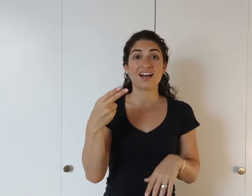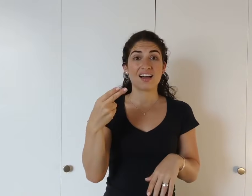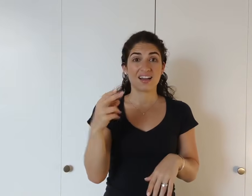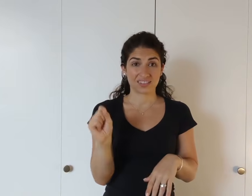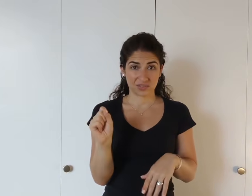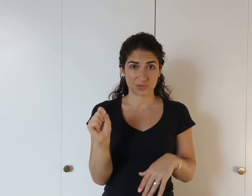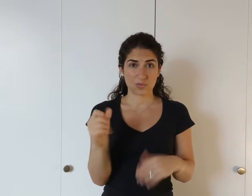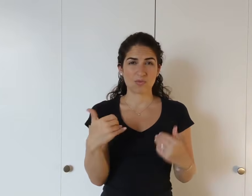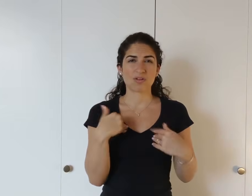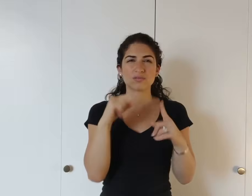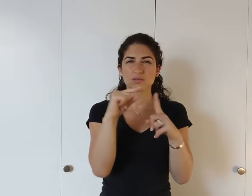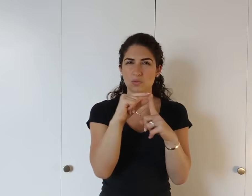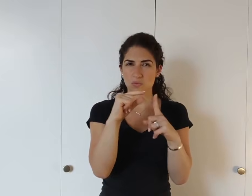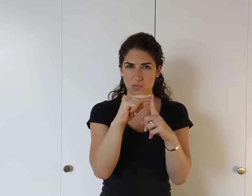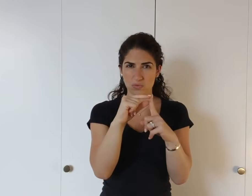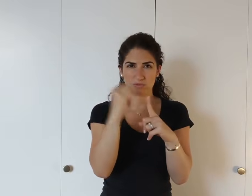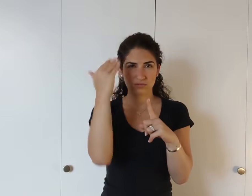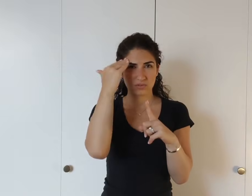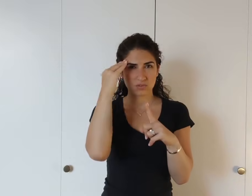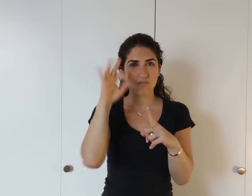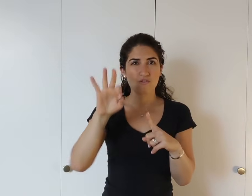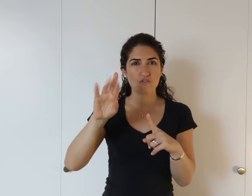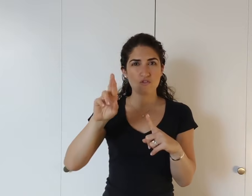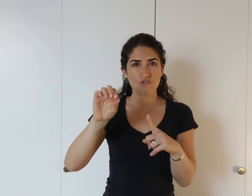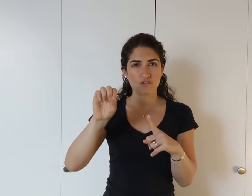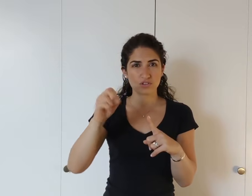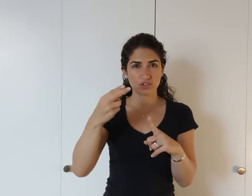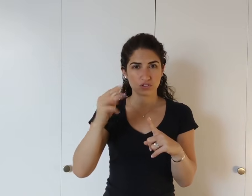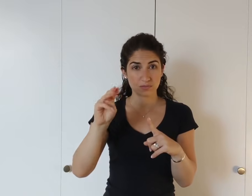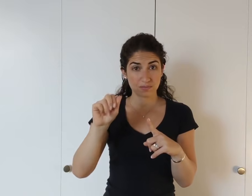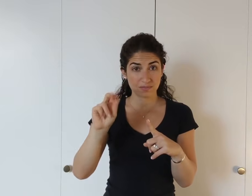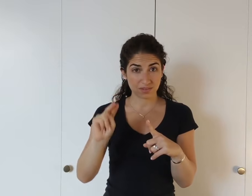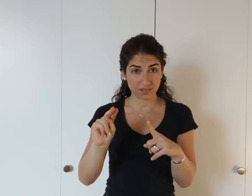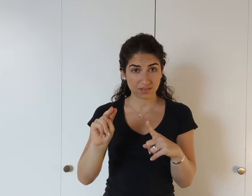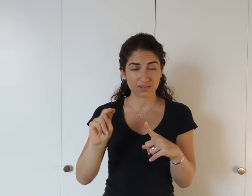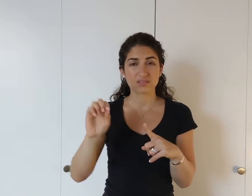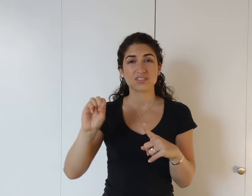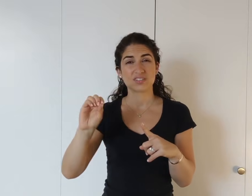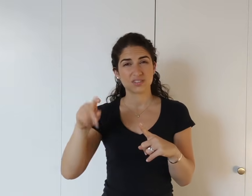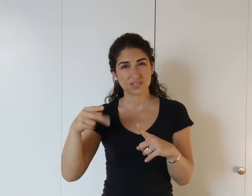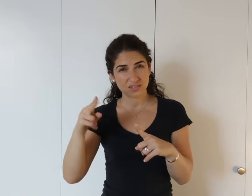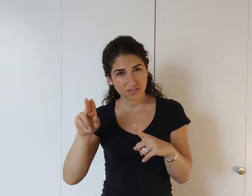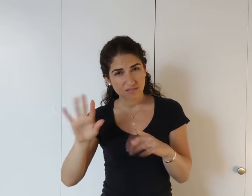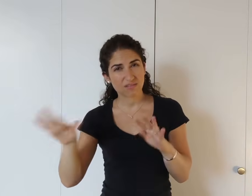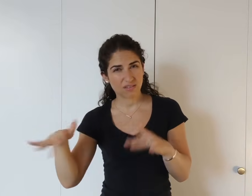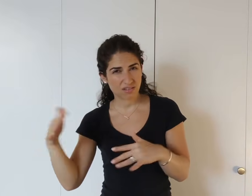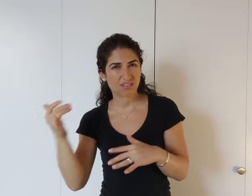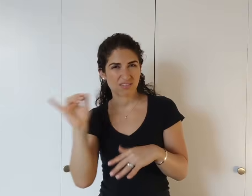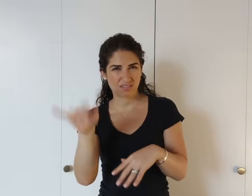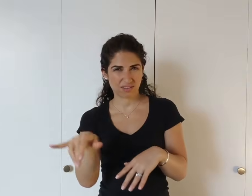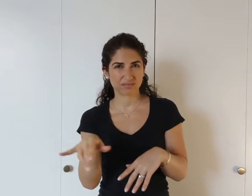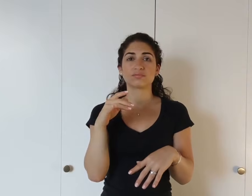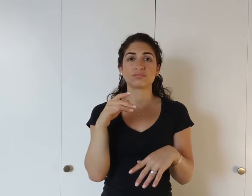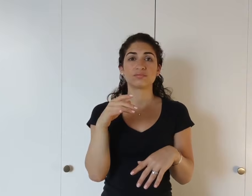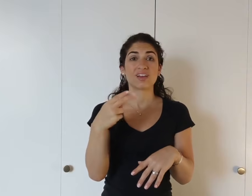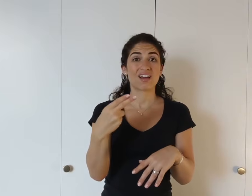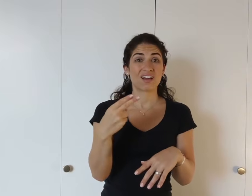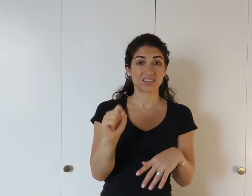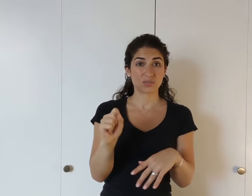high school, we have words, freshman, soph, etc. That. In high